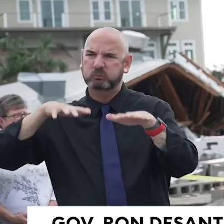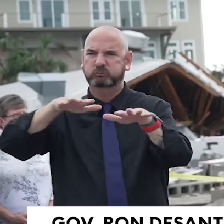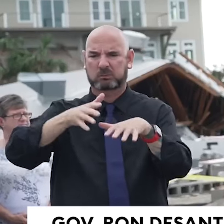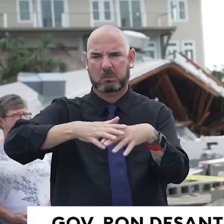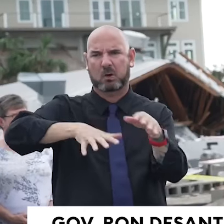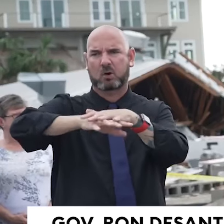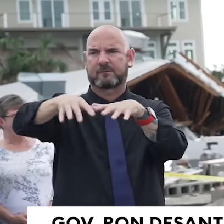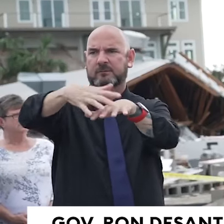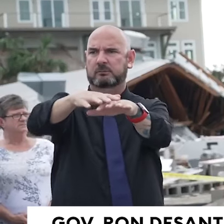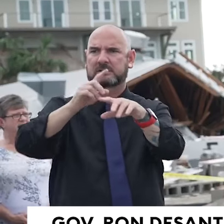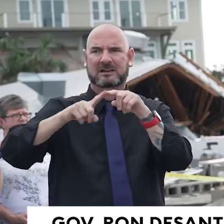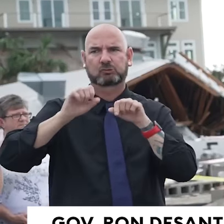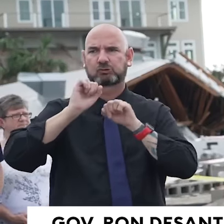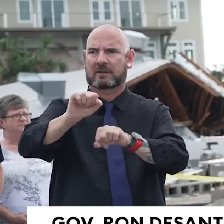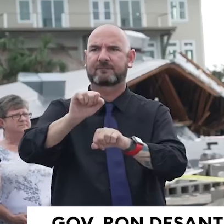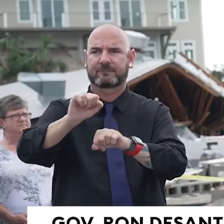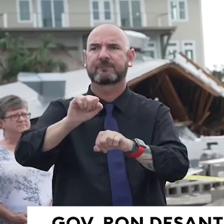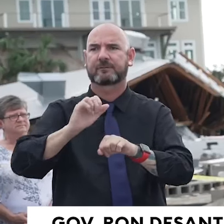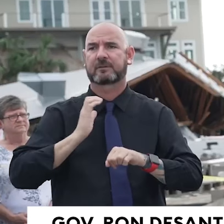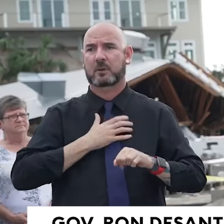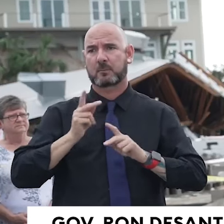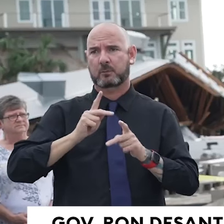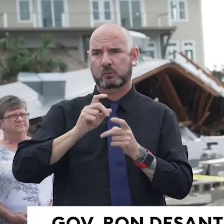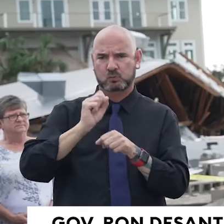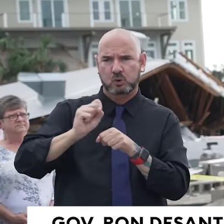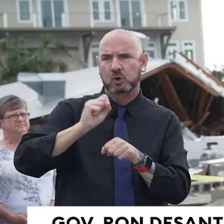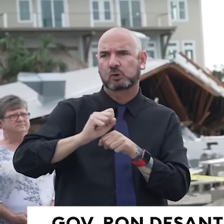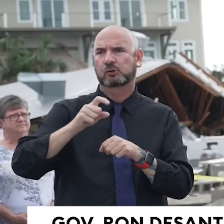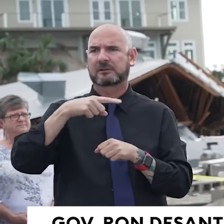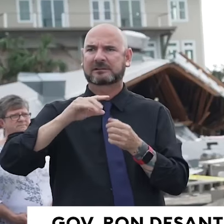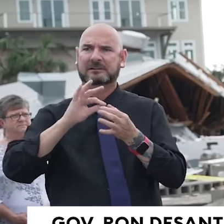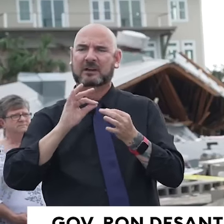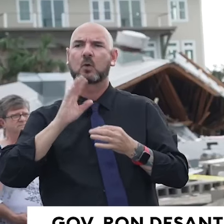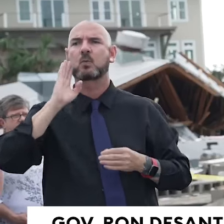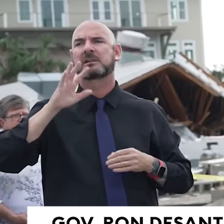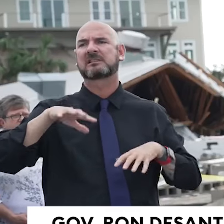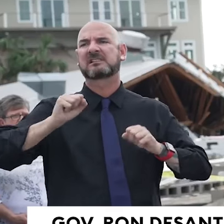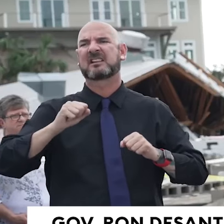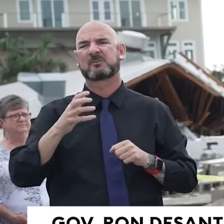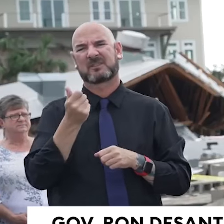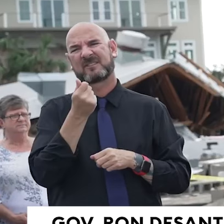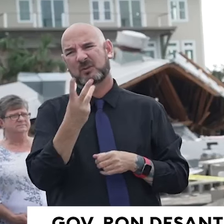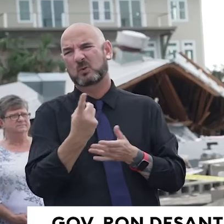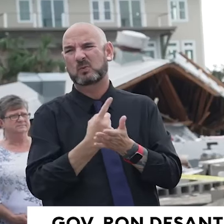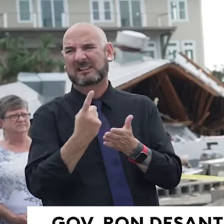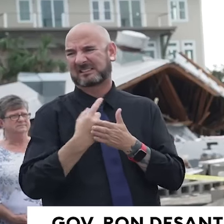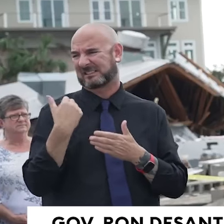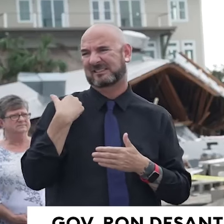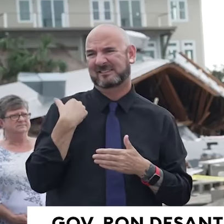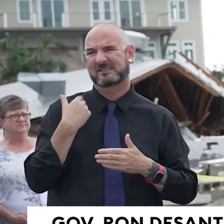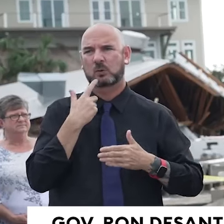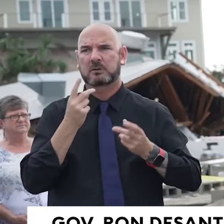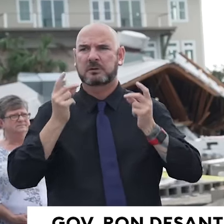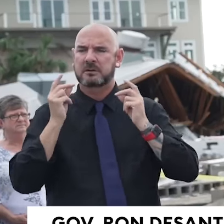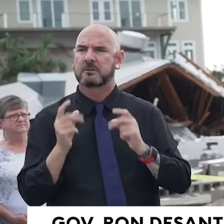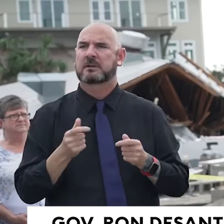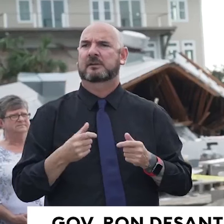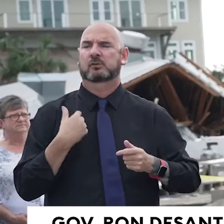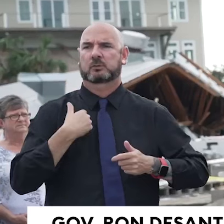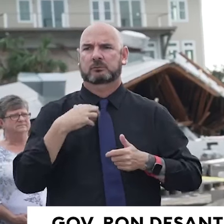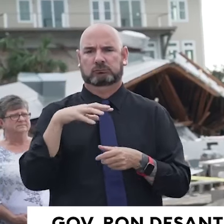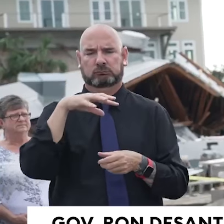So our folks have been working. They said that it was probably going to take weeks. We immediately got into an